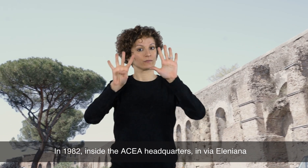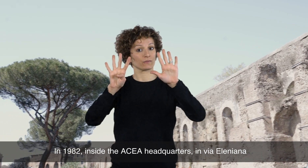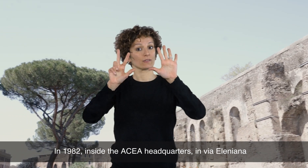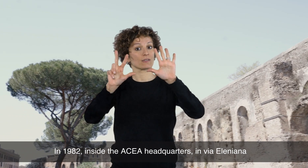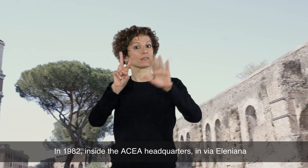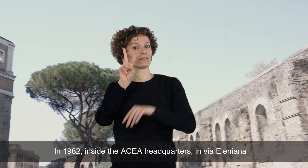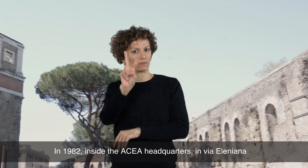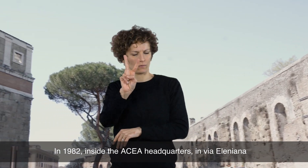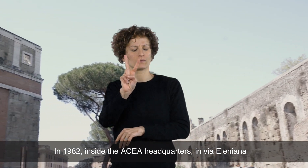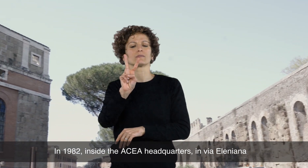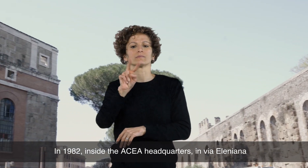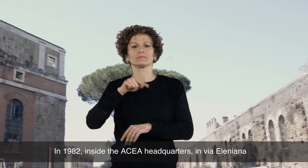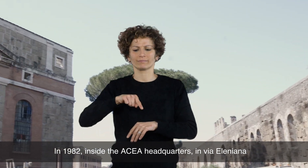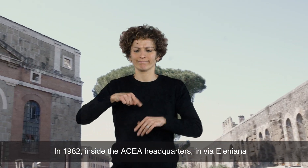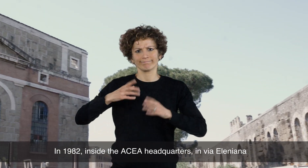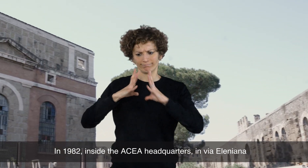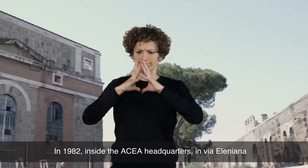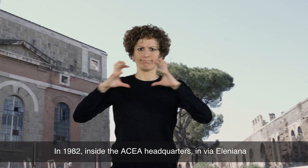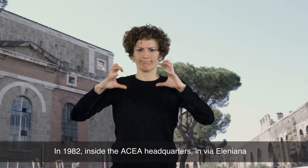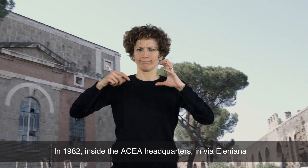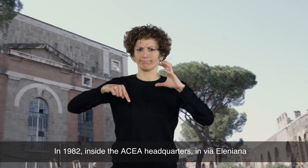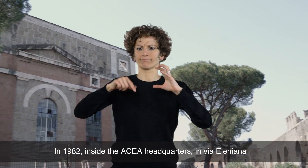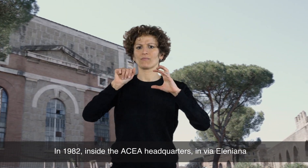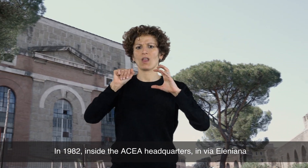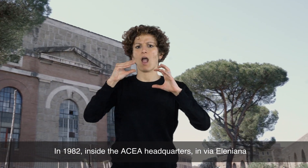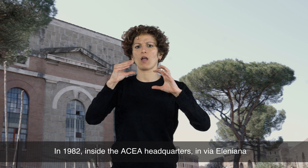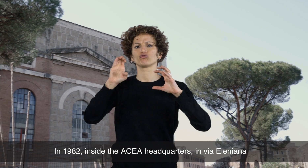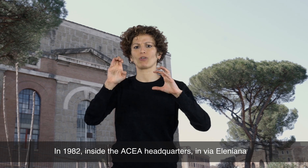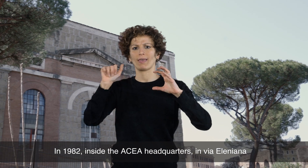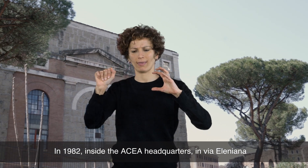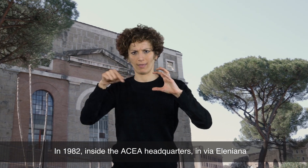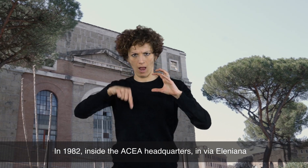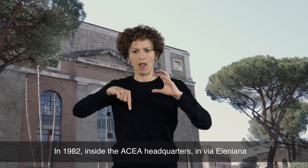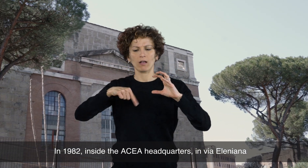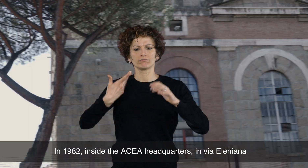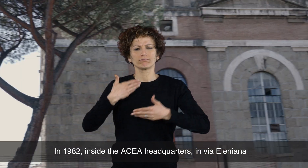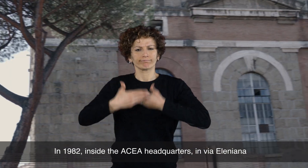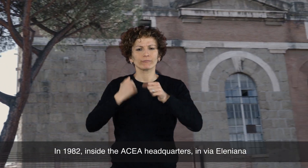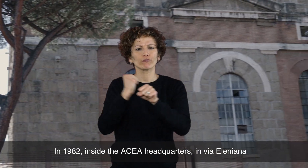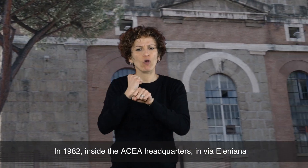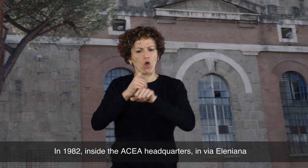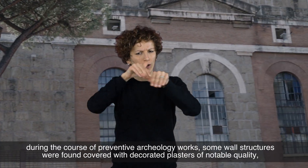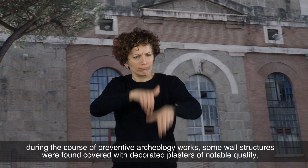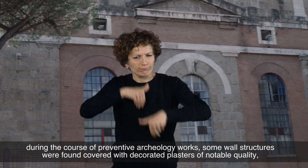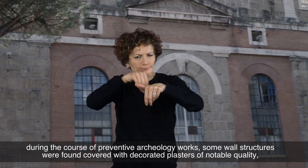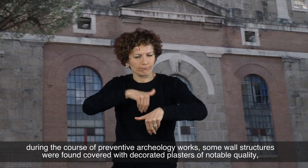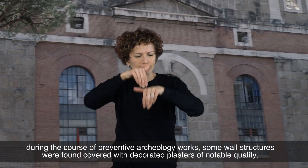In 1982, inside the Acea headquarters in Via Eleniana, during the course